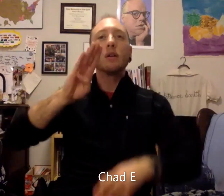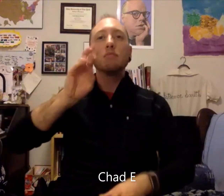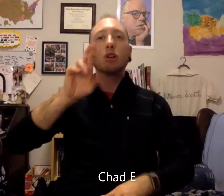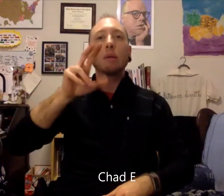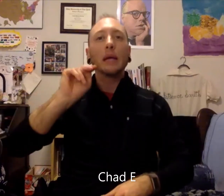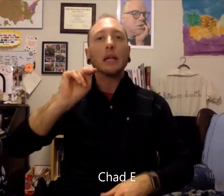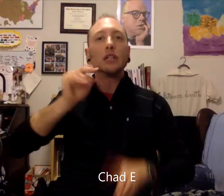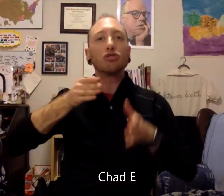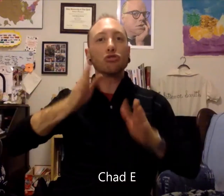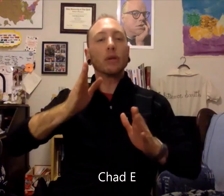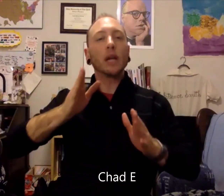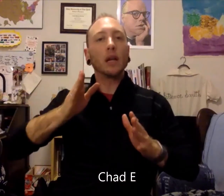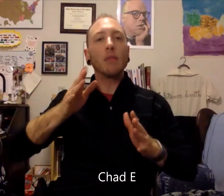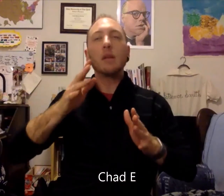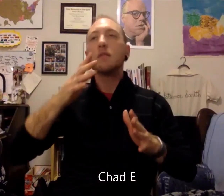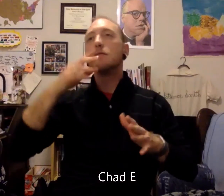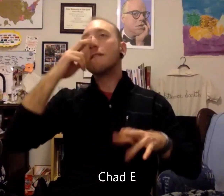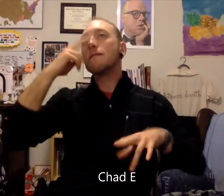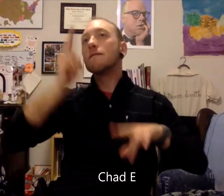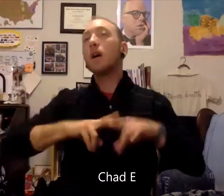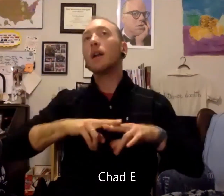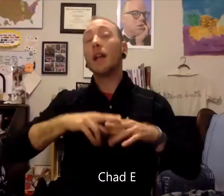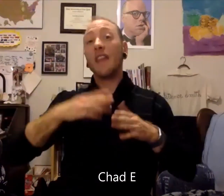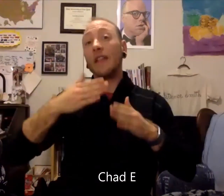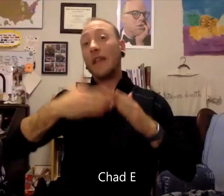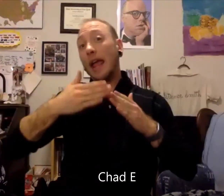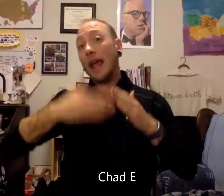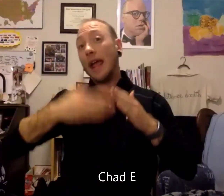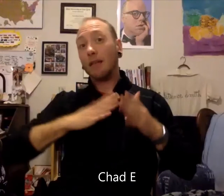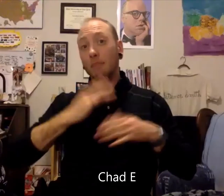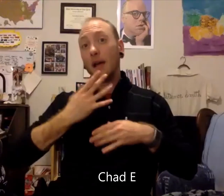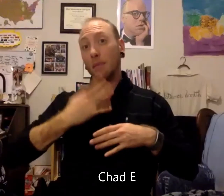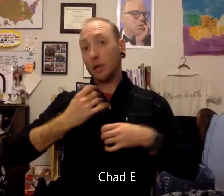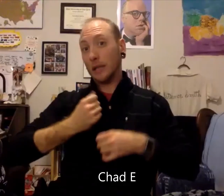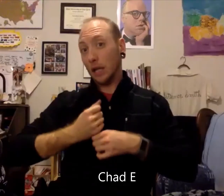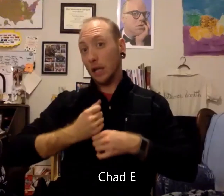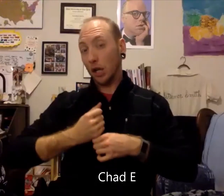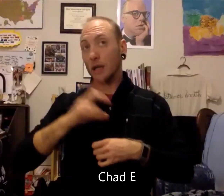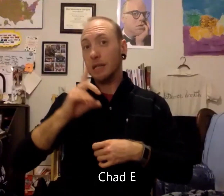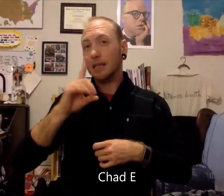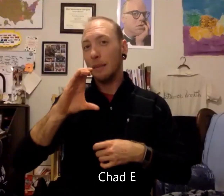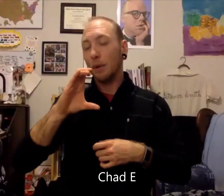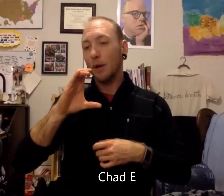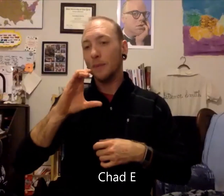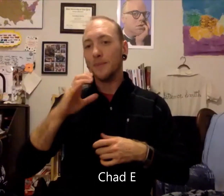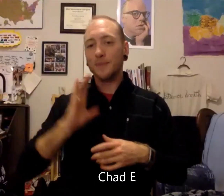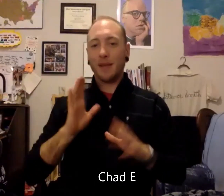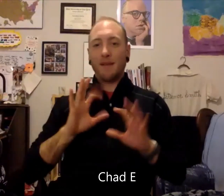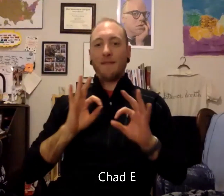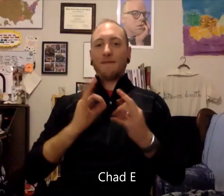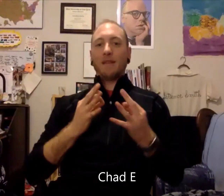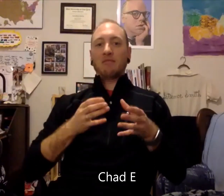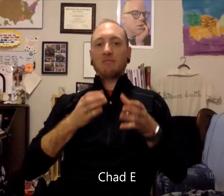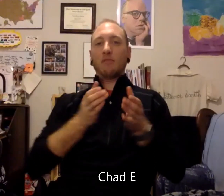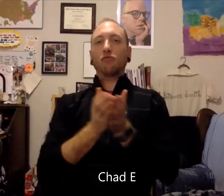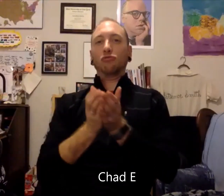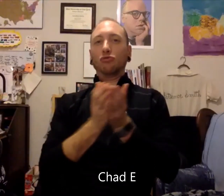ended with my family going on a cruise. And I guess at 16, I didn't realize. I figured